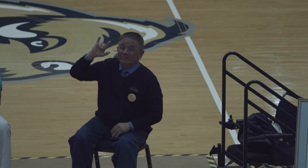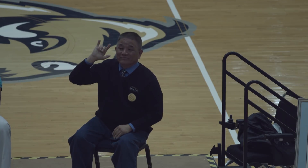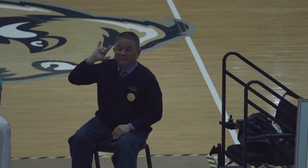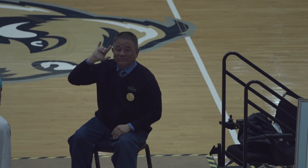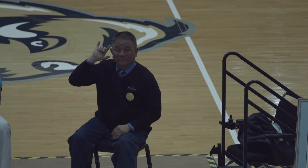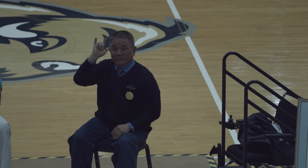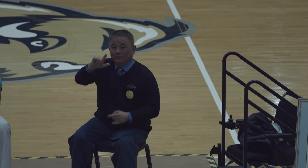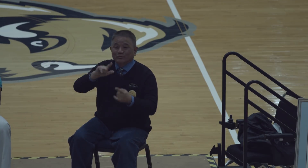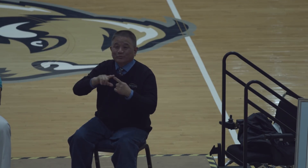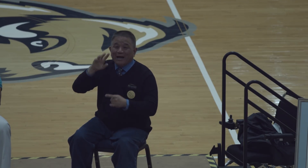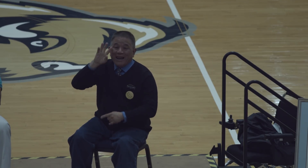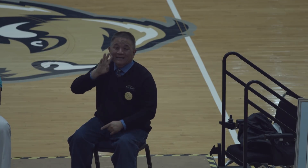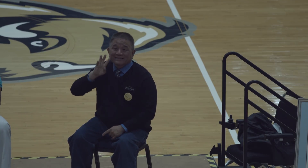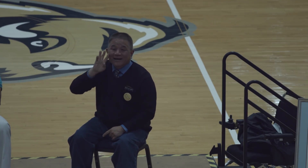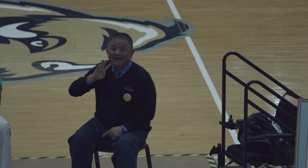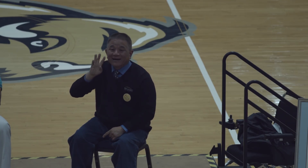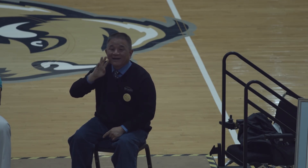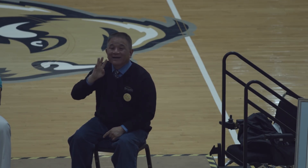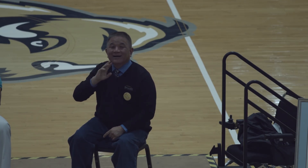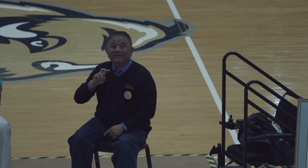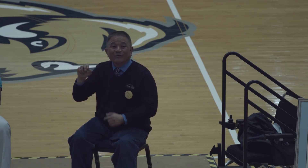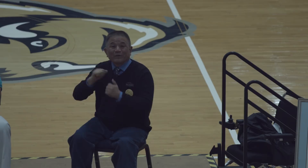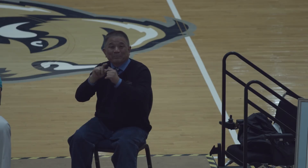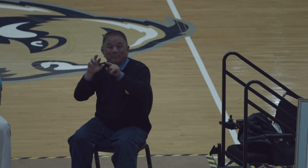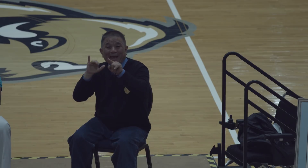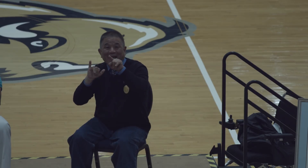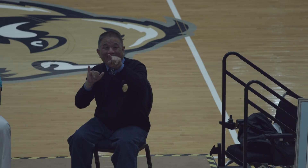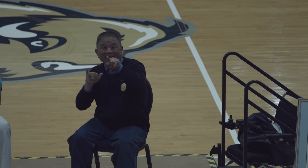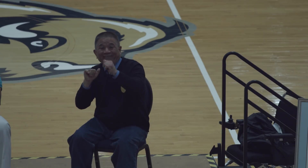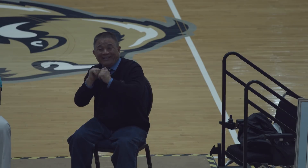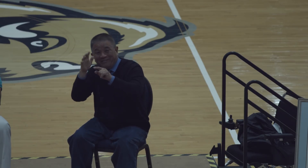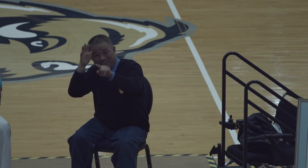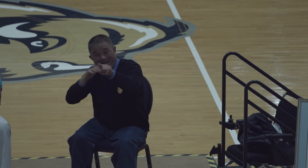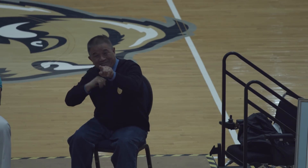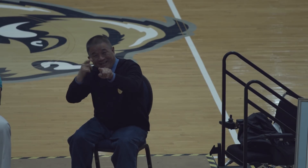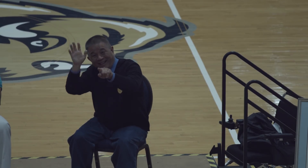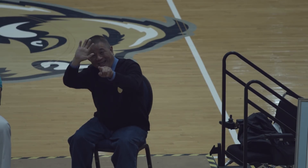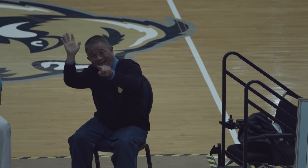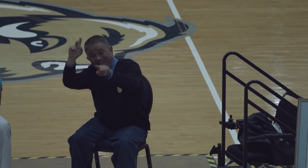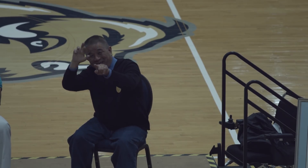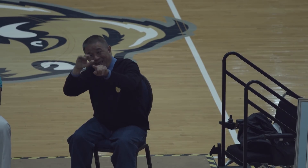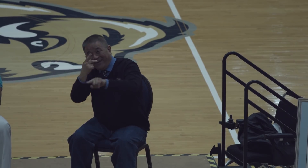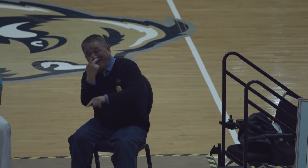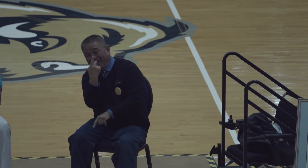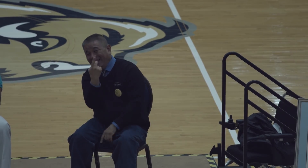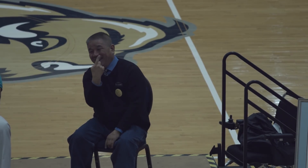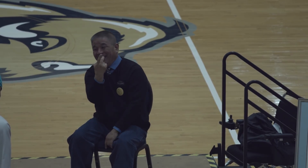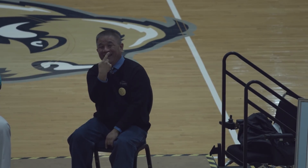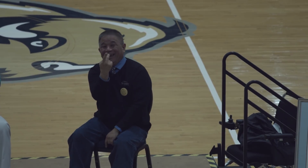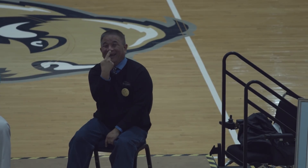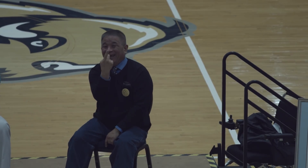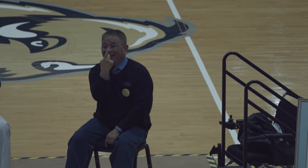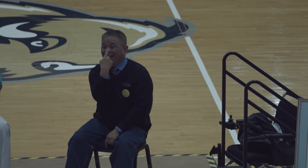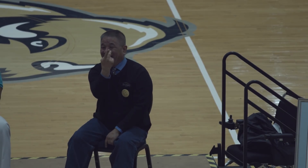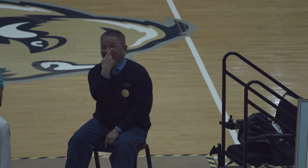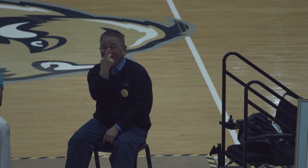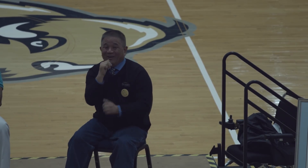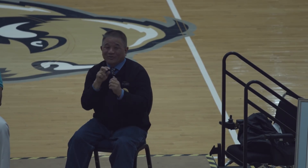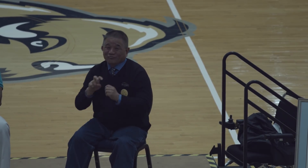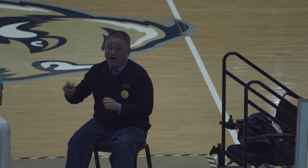Mosaic, traveling around. I got to go to Alaska. I went with Mary. I see Mary up there. Hi, Mary. Hi, Barry. I